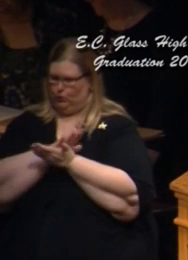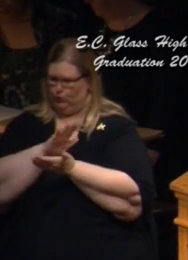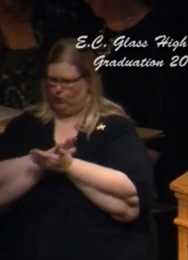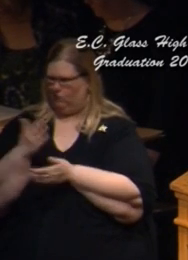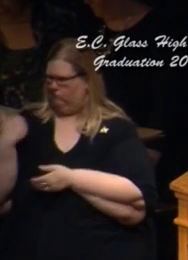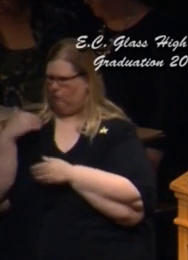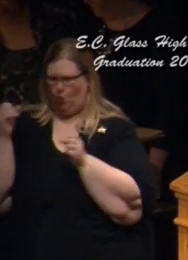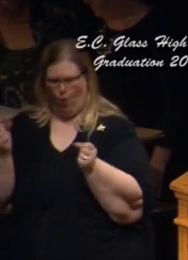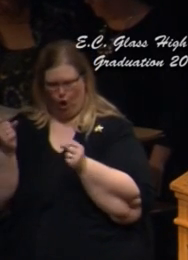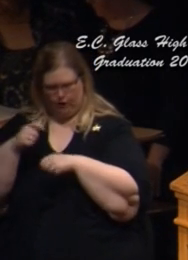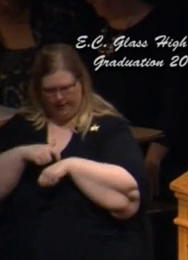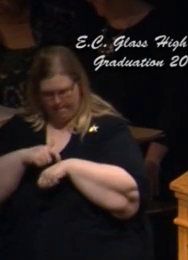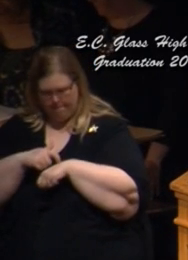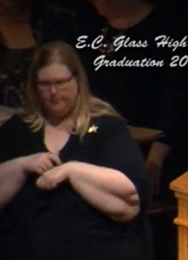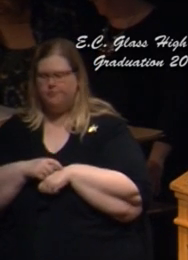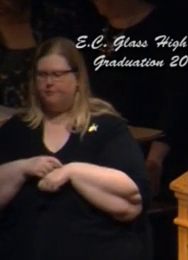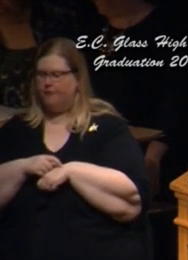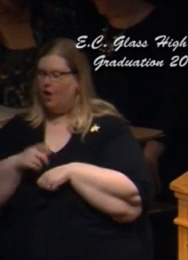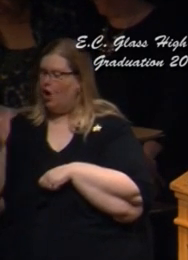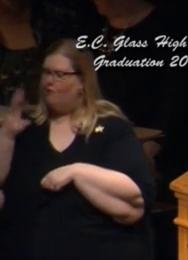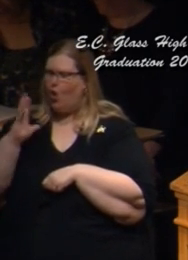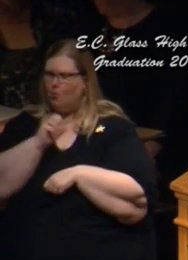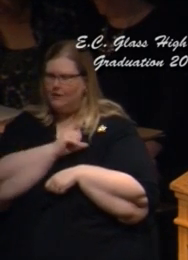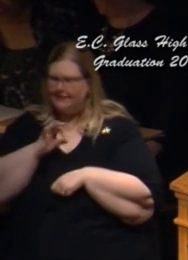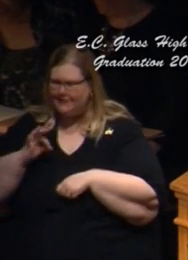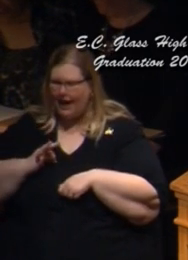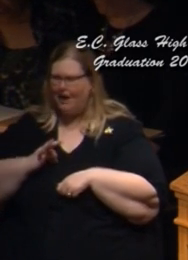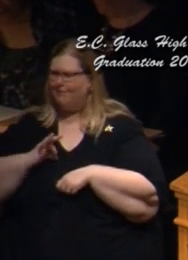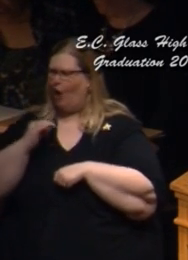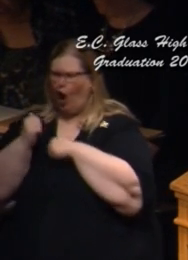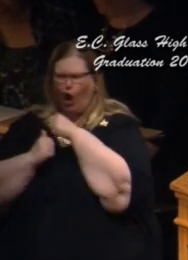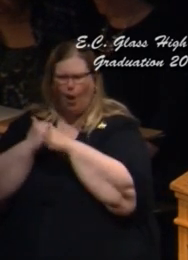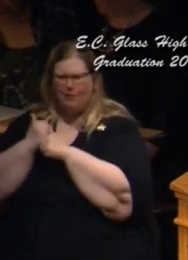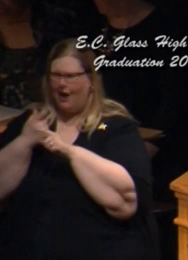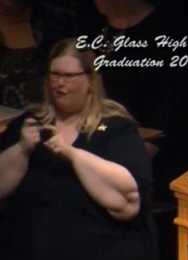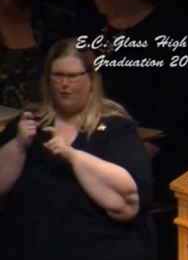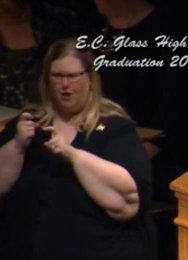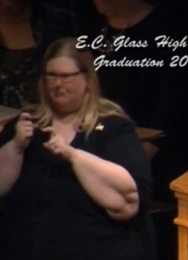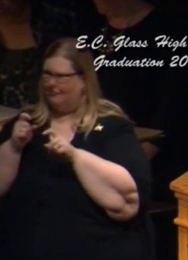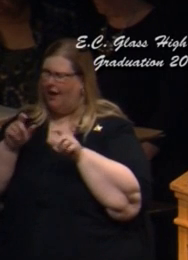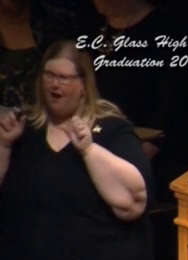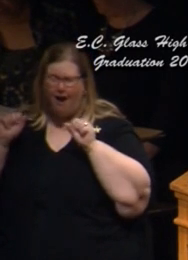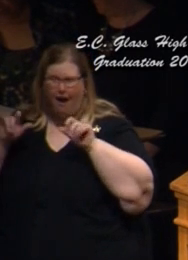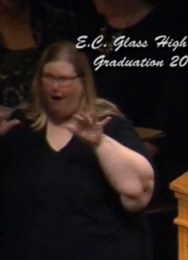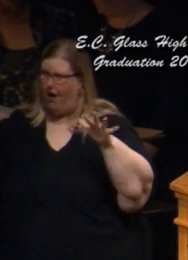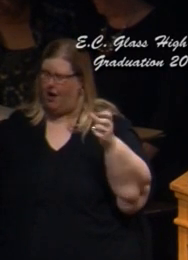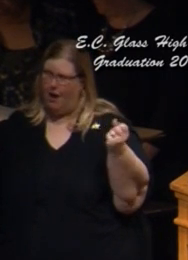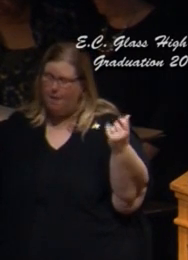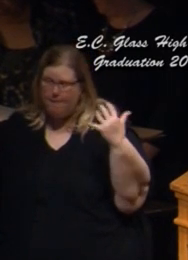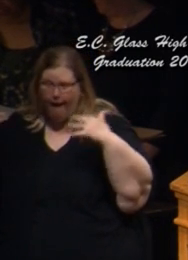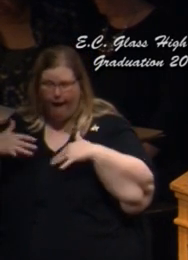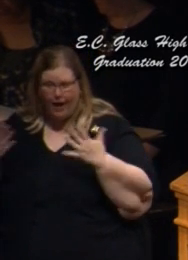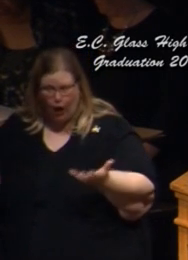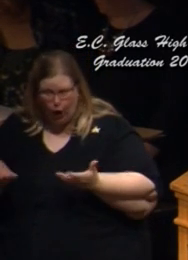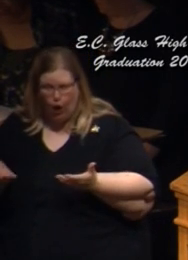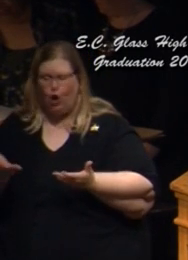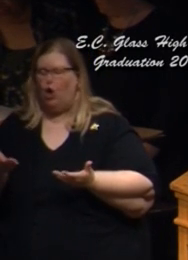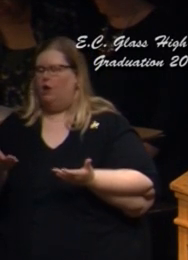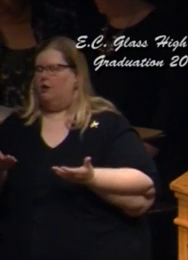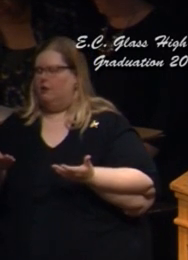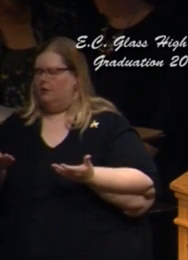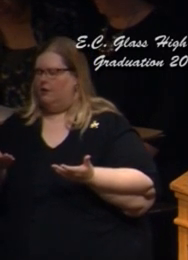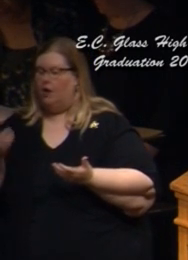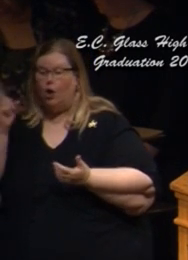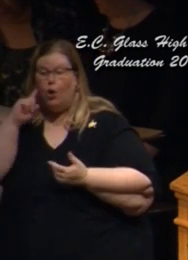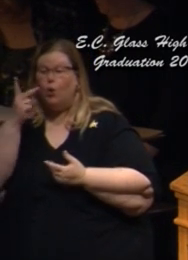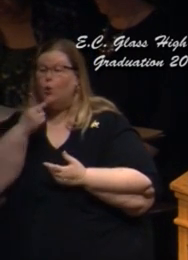in the winter. Former staff members and alumni from far and near came back, and there were two things that we